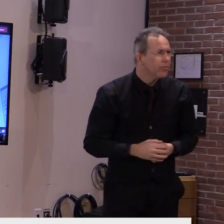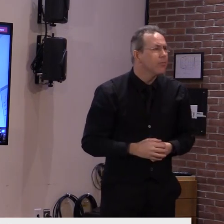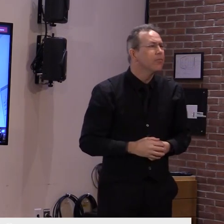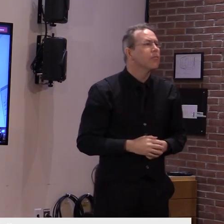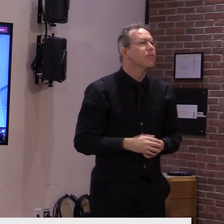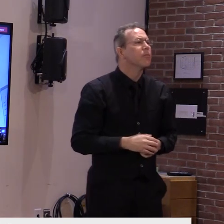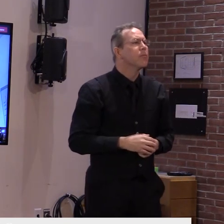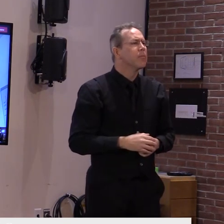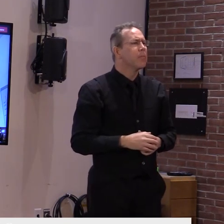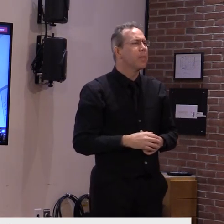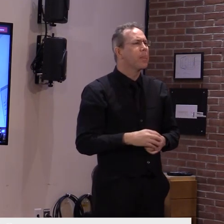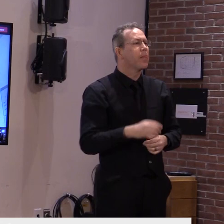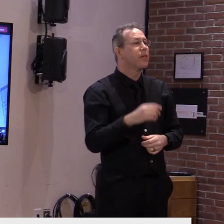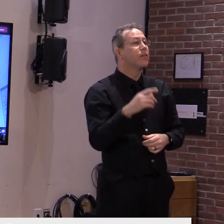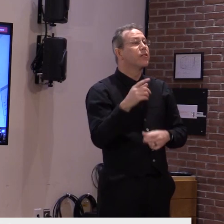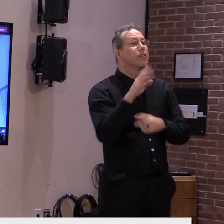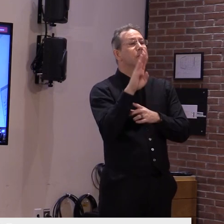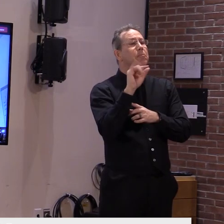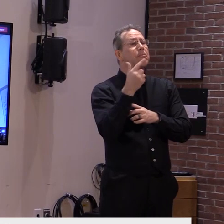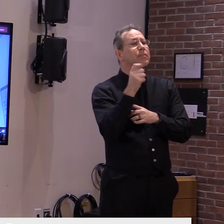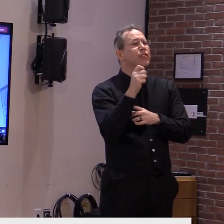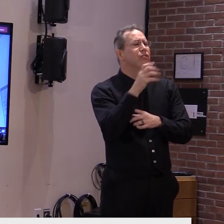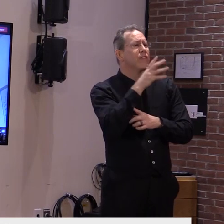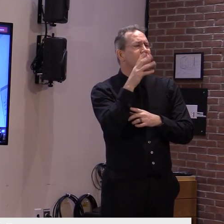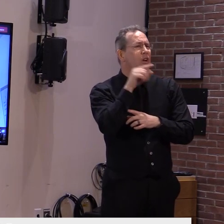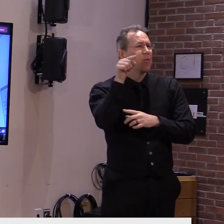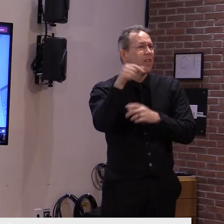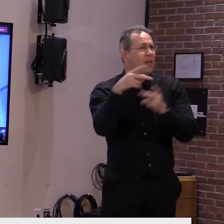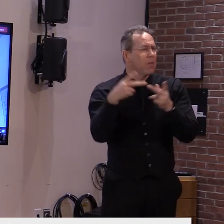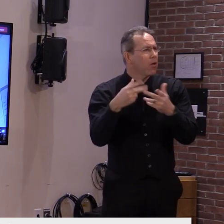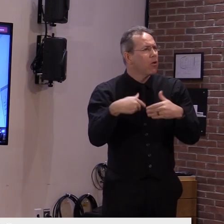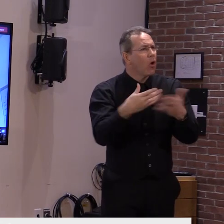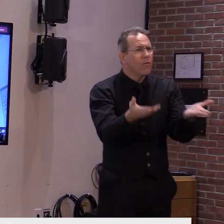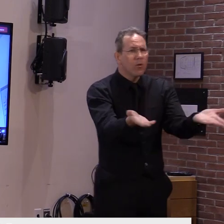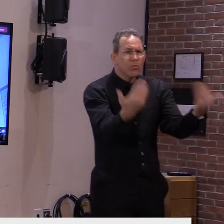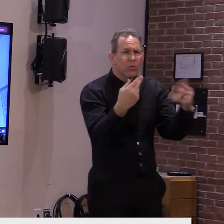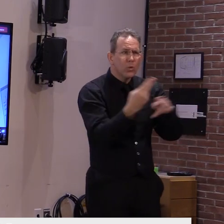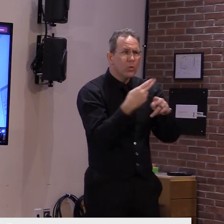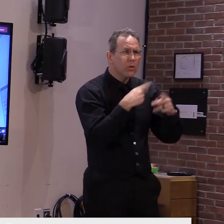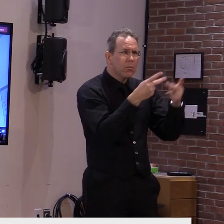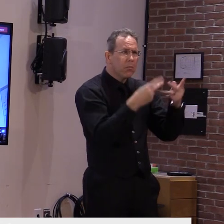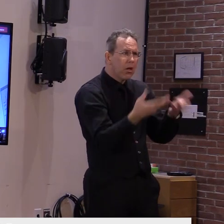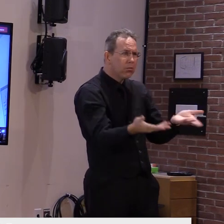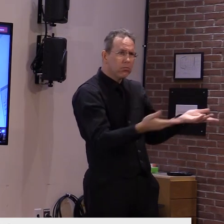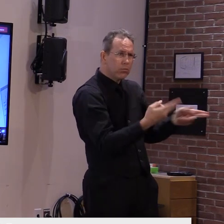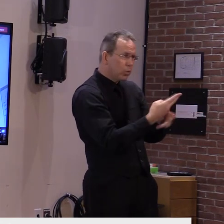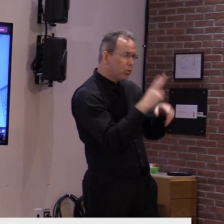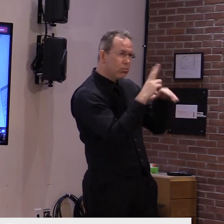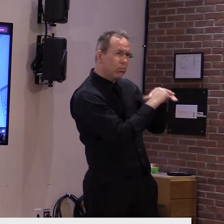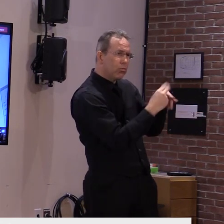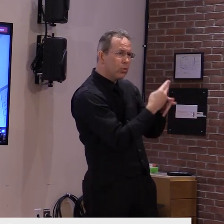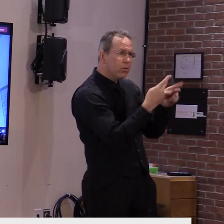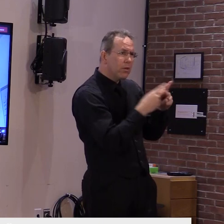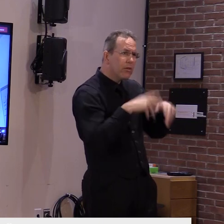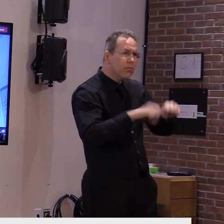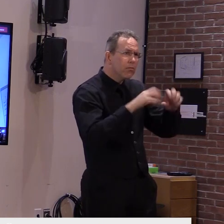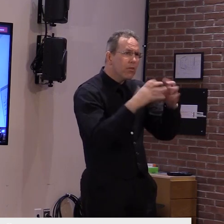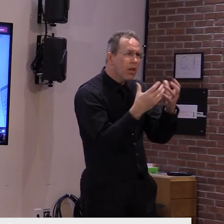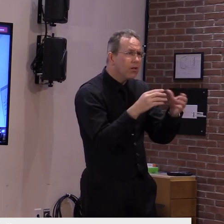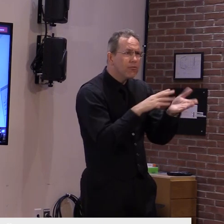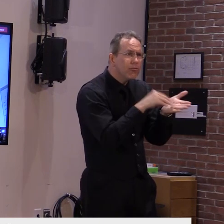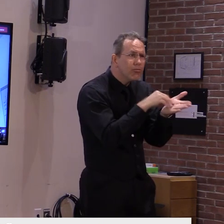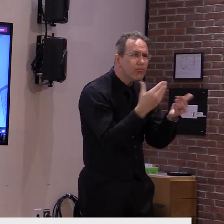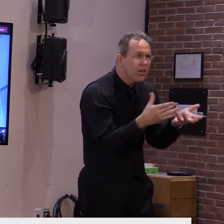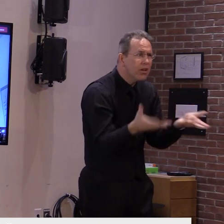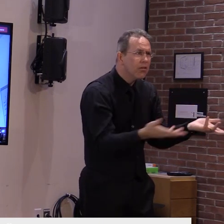sixth graders to the activity barn at Billings for 4 days a week of in-person learning. This has allowed students in grades 3 through 5